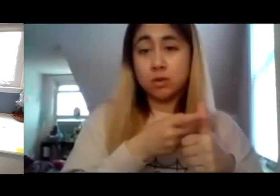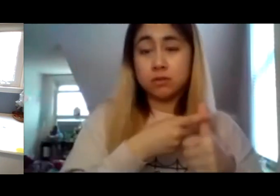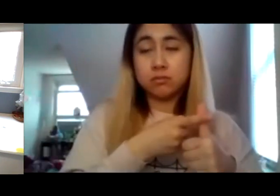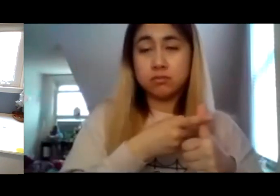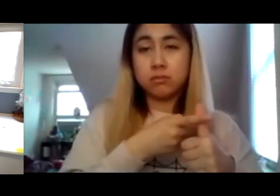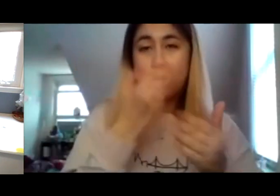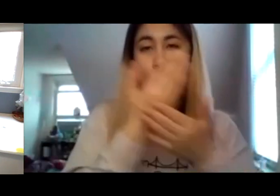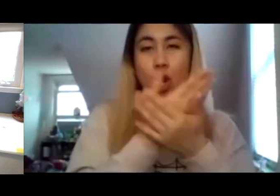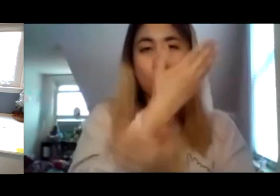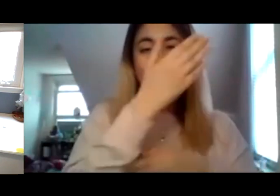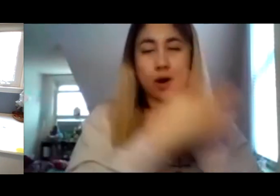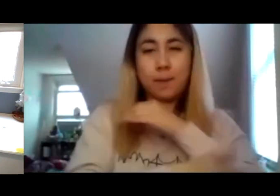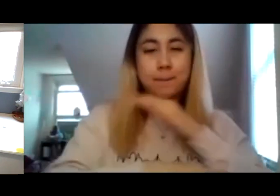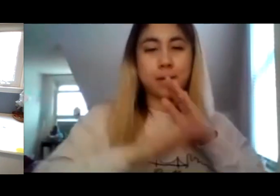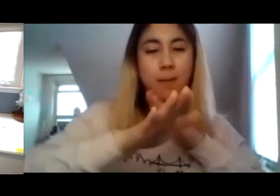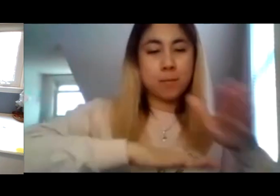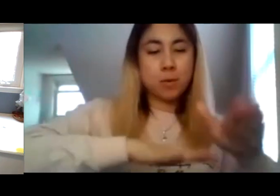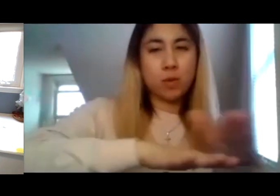our arms,